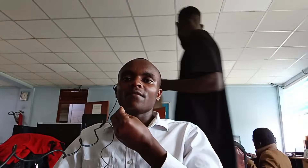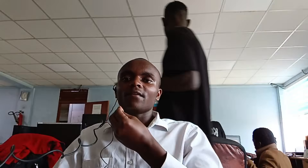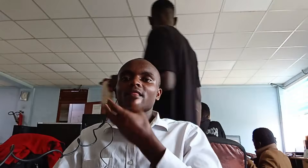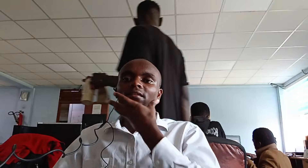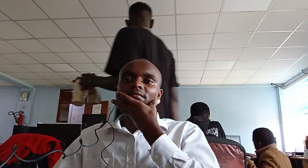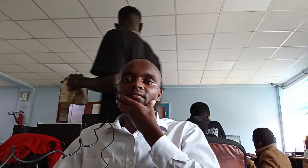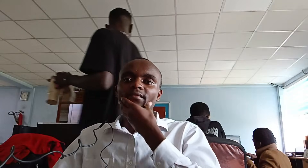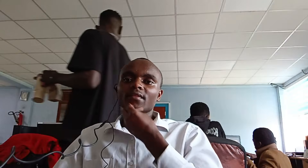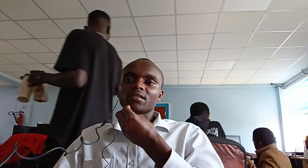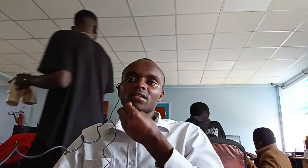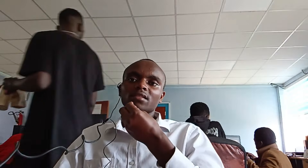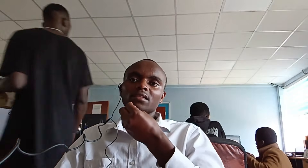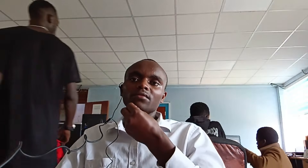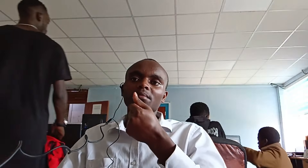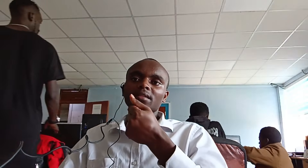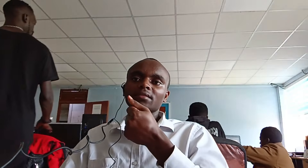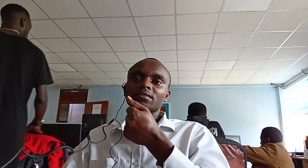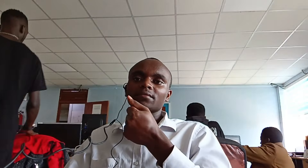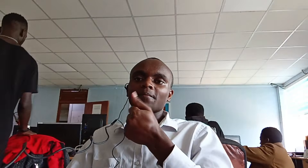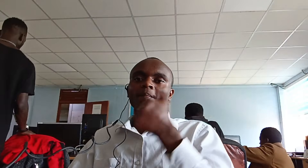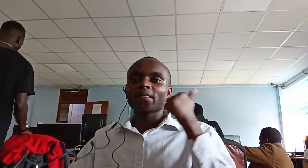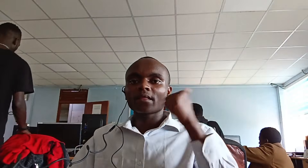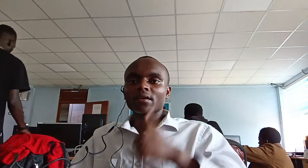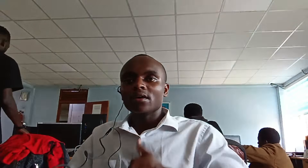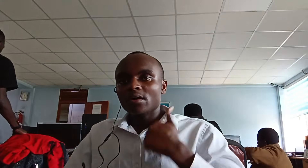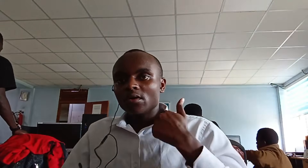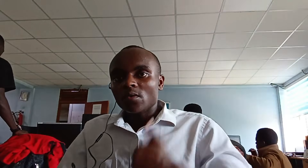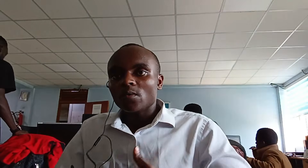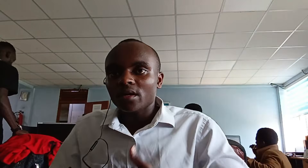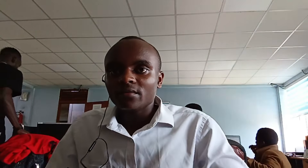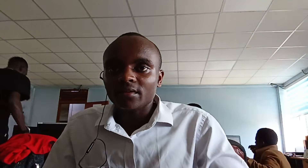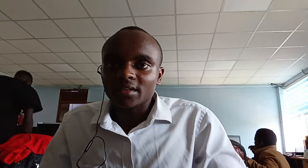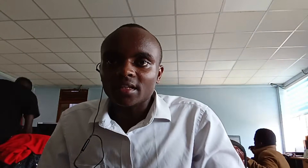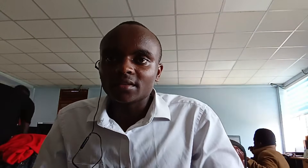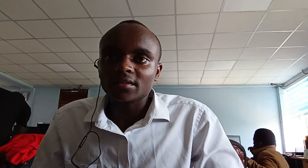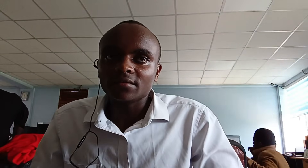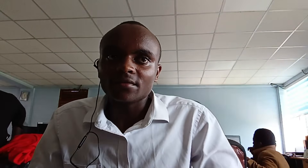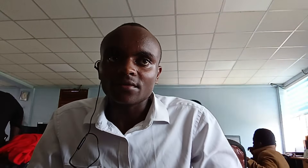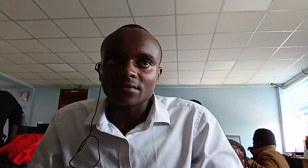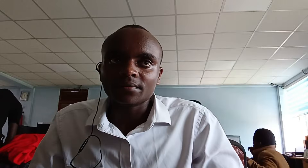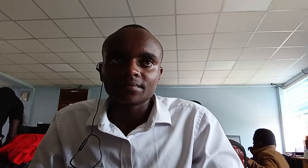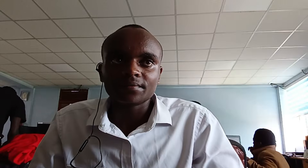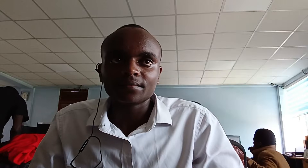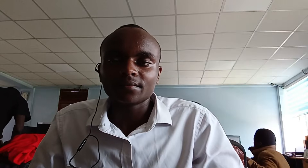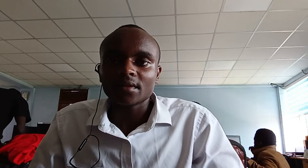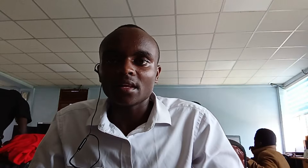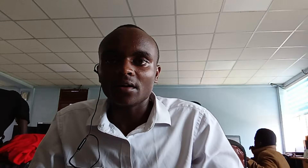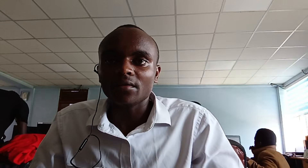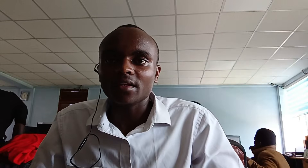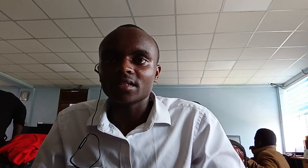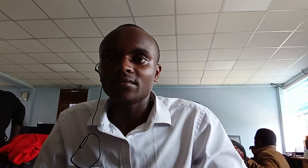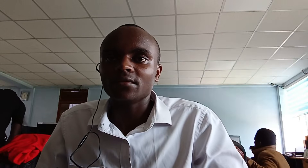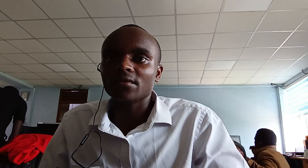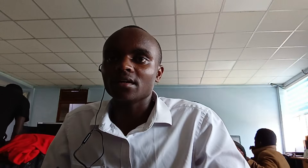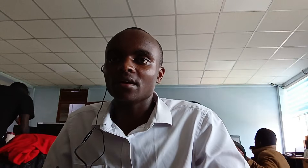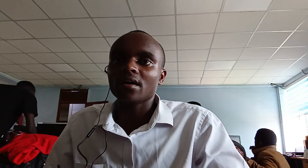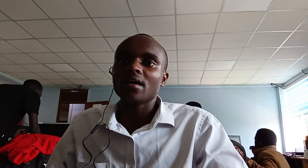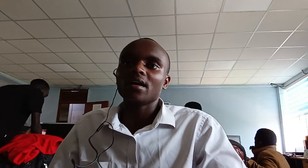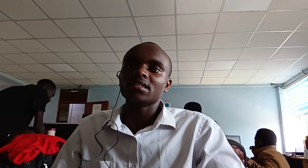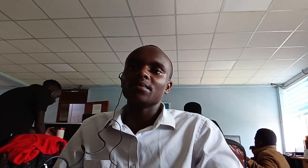father, still the sign for man. We've got the sign for now the sign for husband,